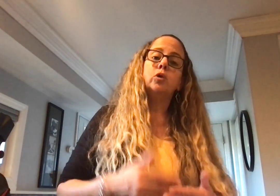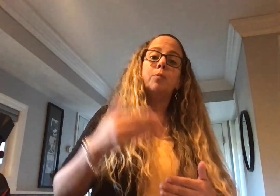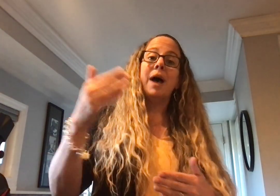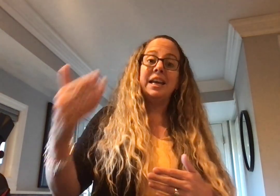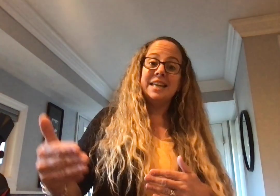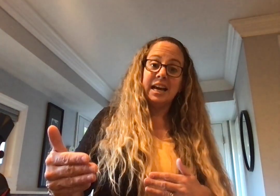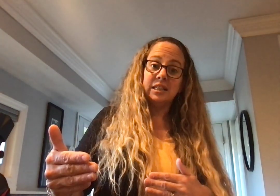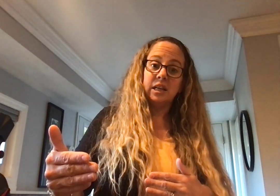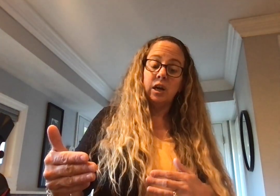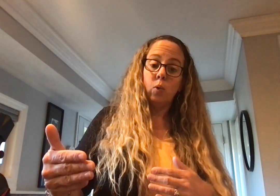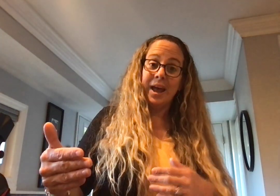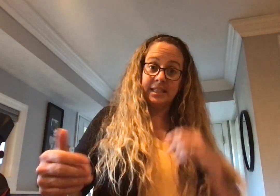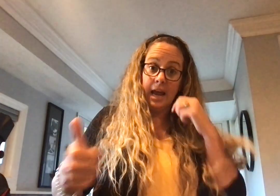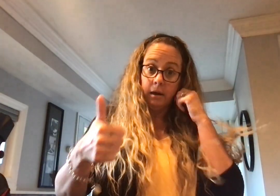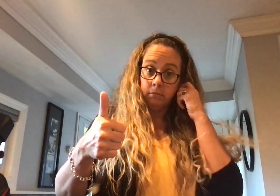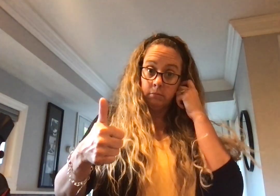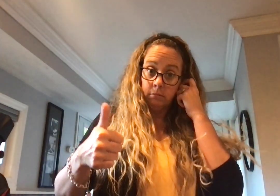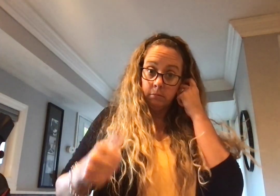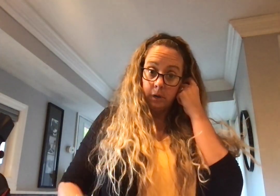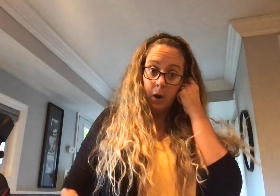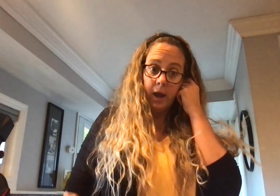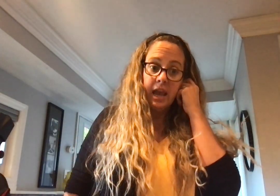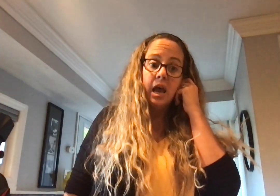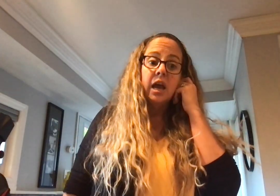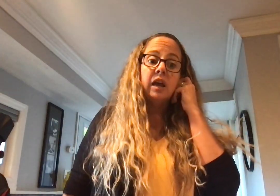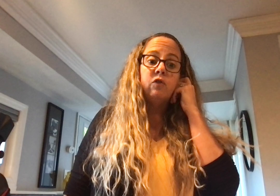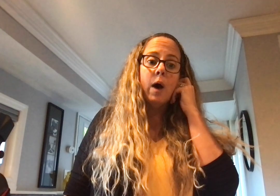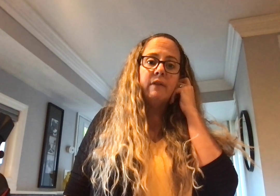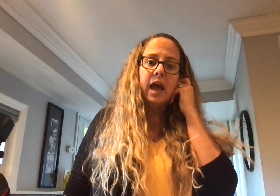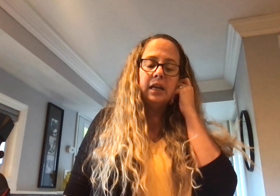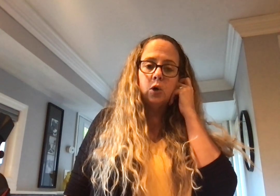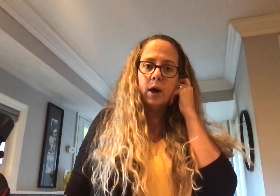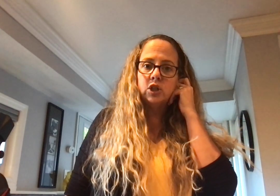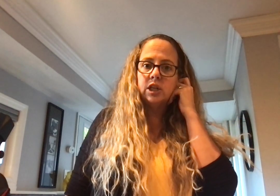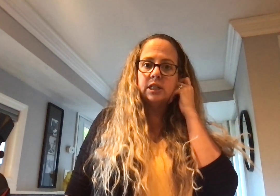by next Wednesday. Okay, if you have any questions, any